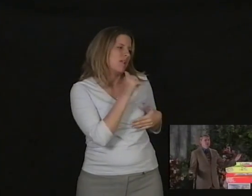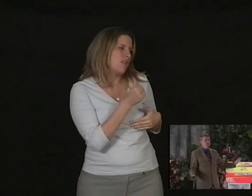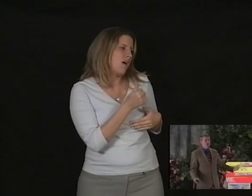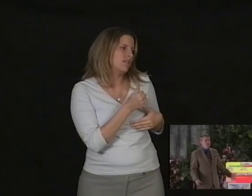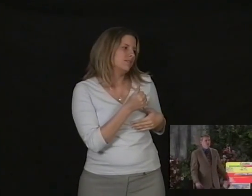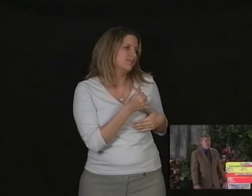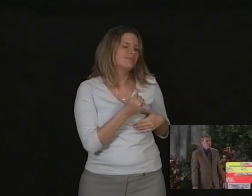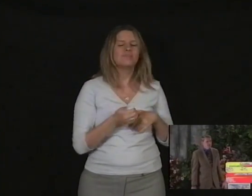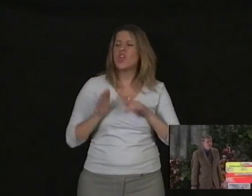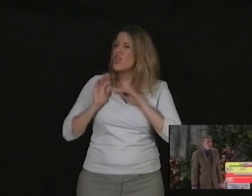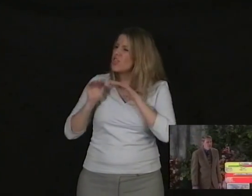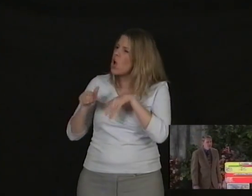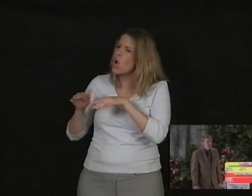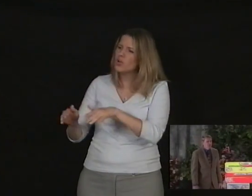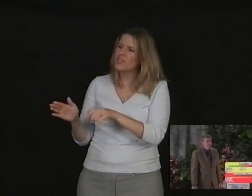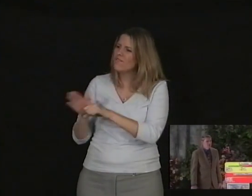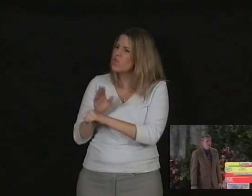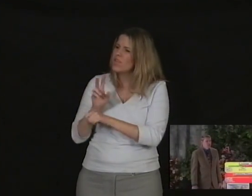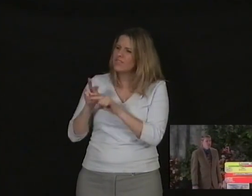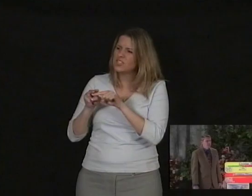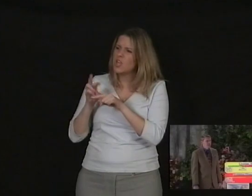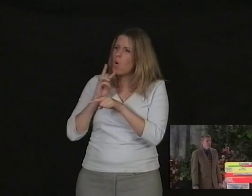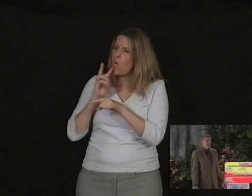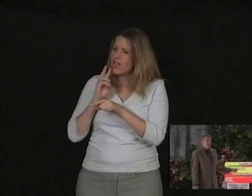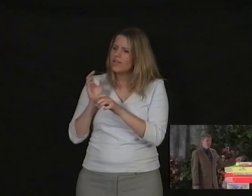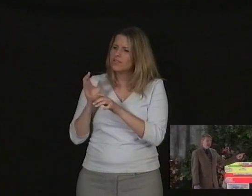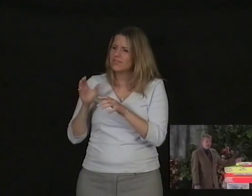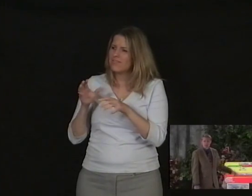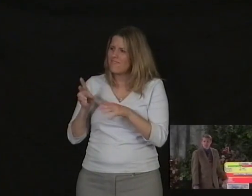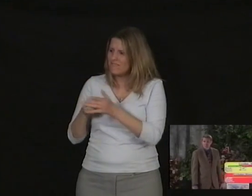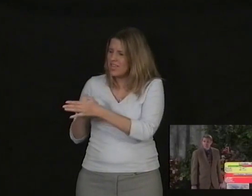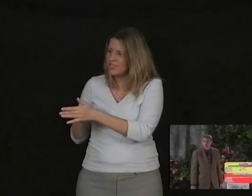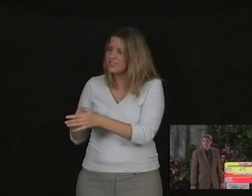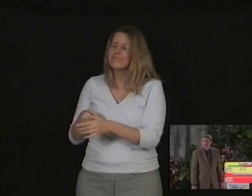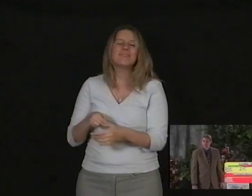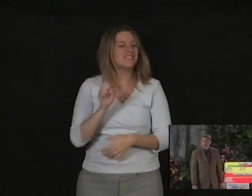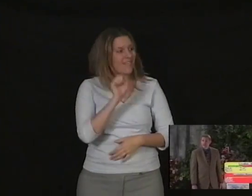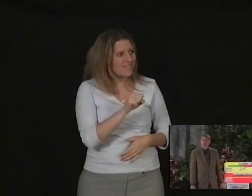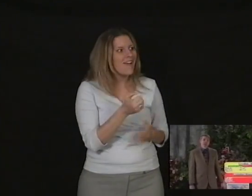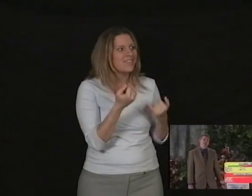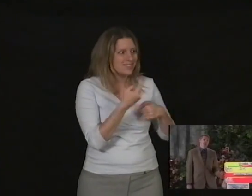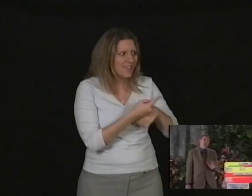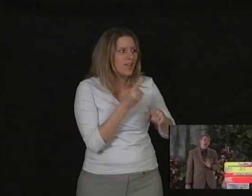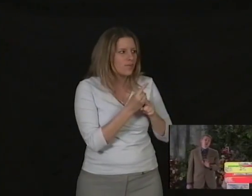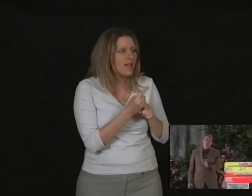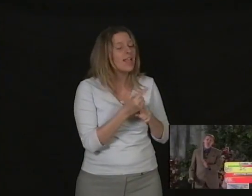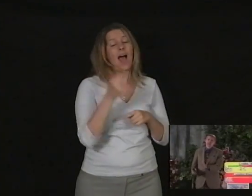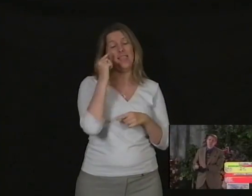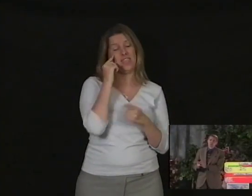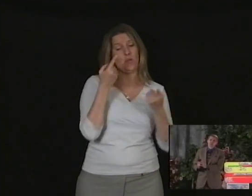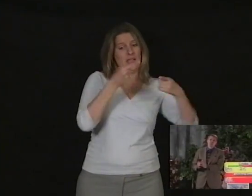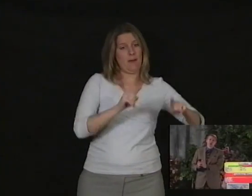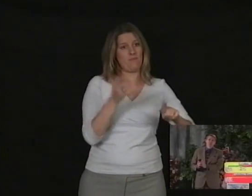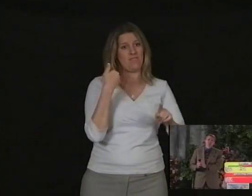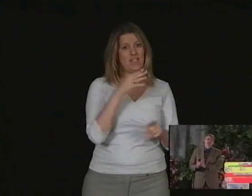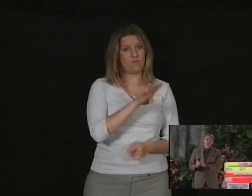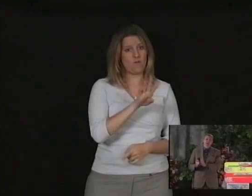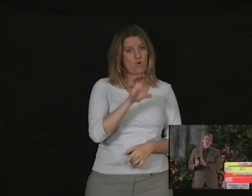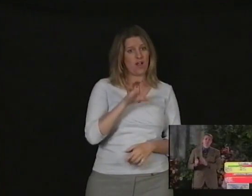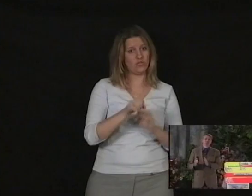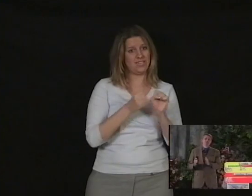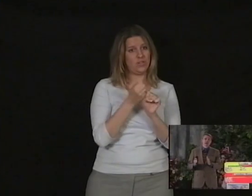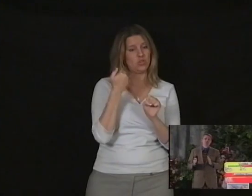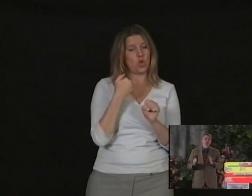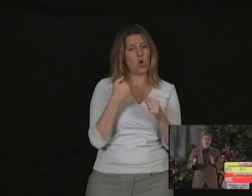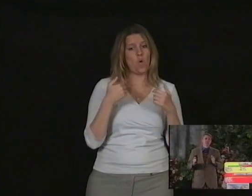said, "The ocean is full of saltwater creatures." I said, "Well, yeah, it is today." I said, "I think what happened over the last 4,400 years,